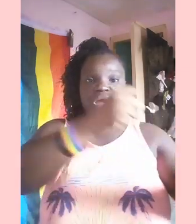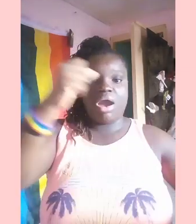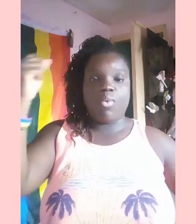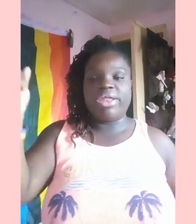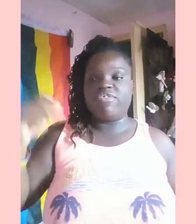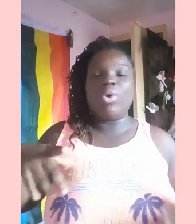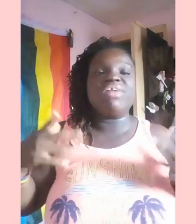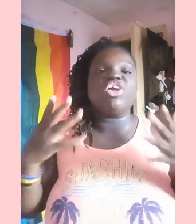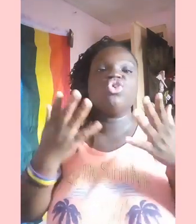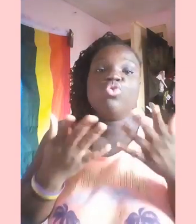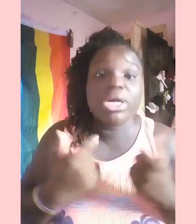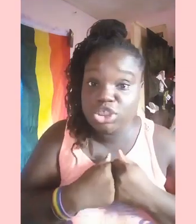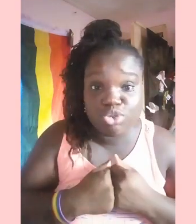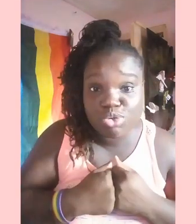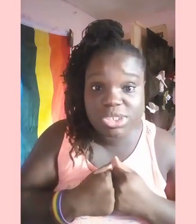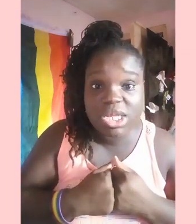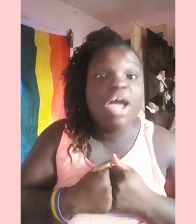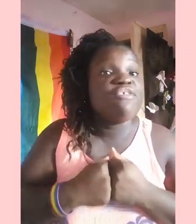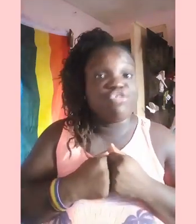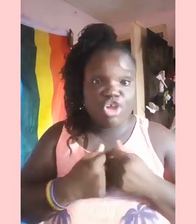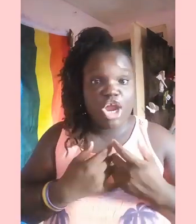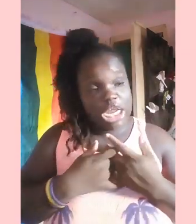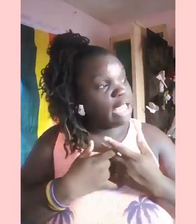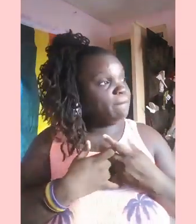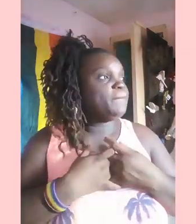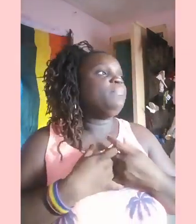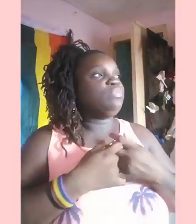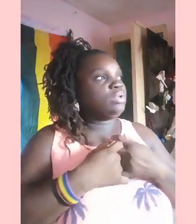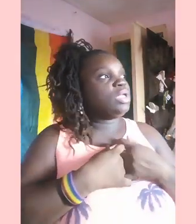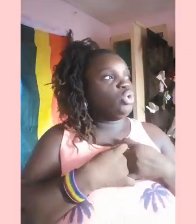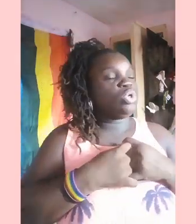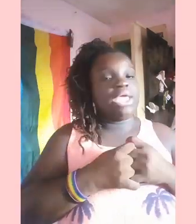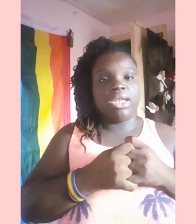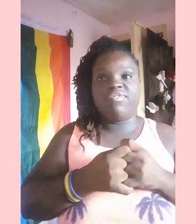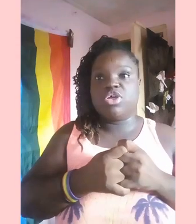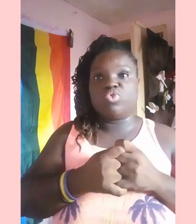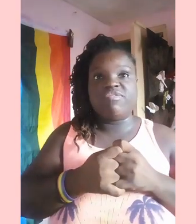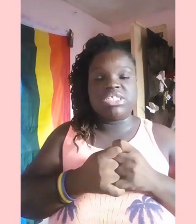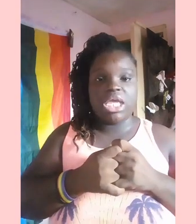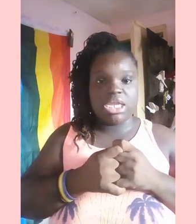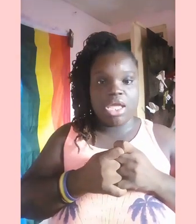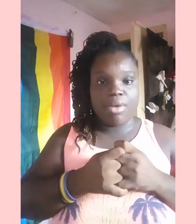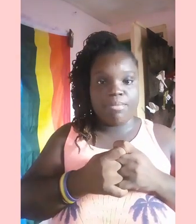or whatever you want to use for your name, you can. If you just want to say your name